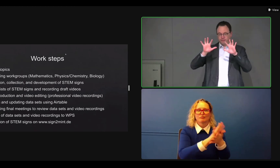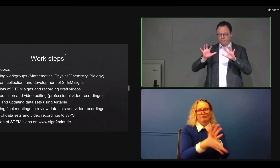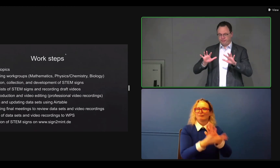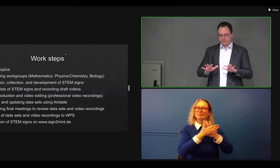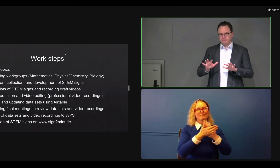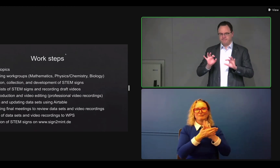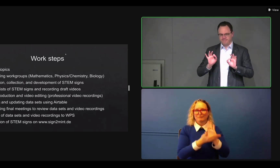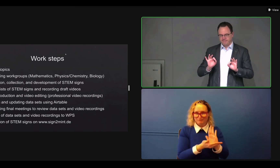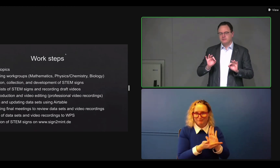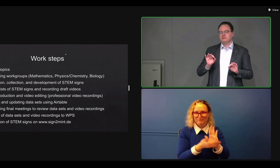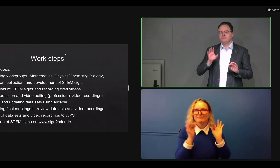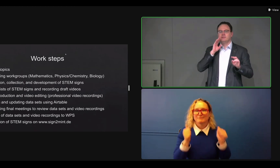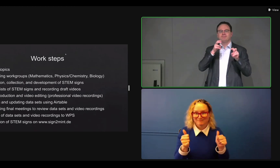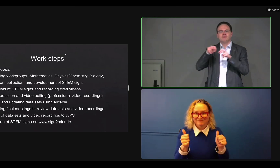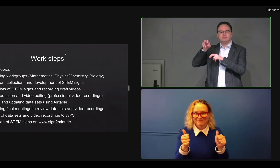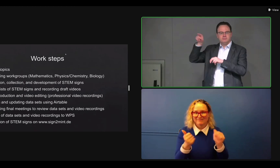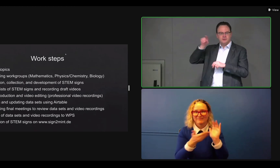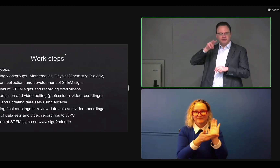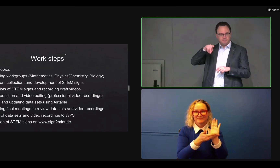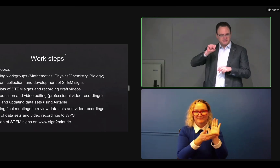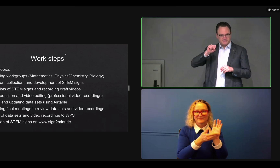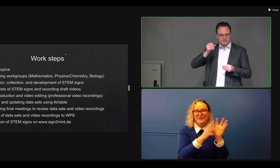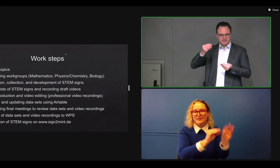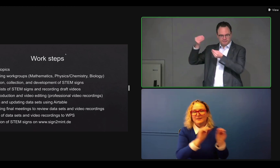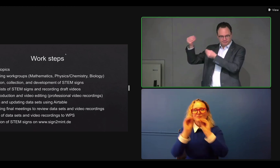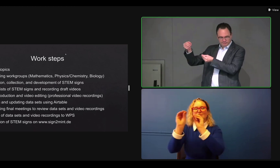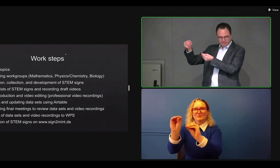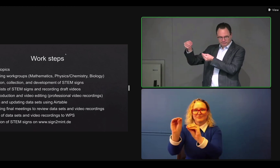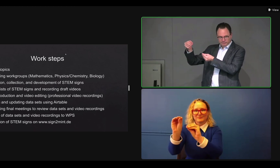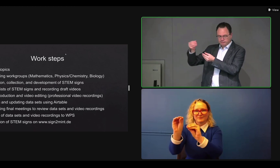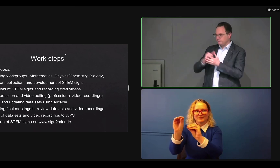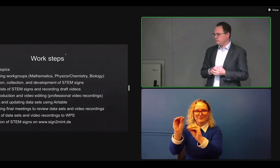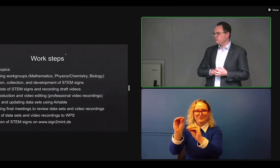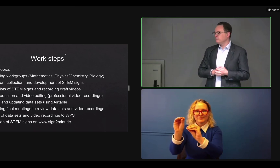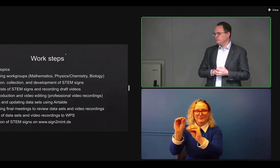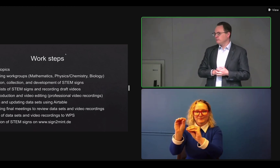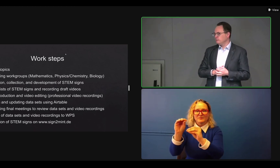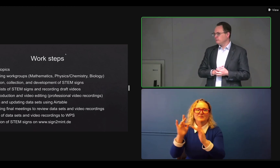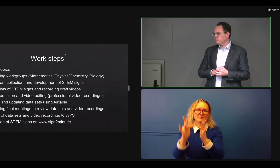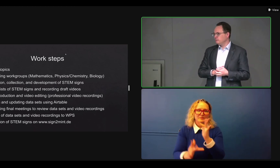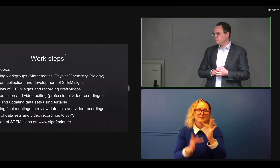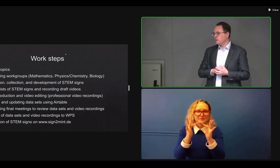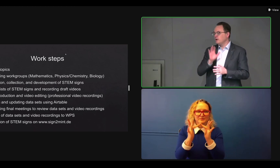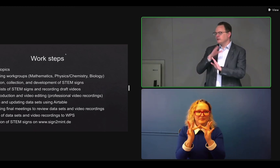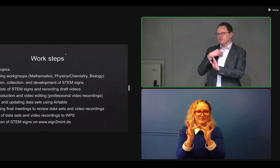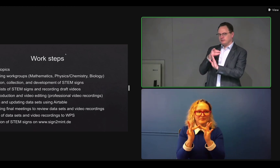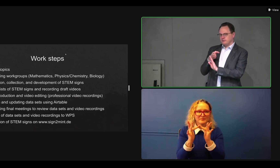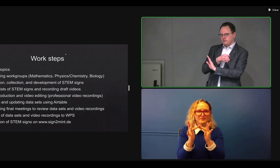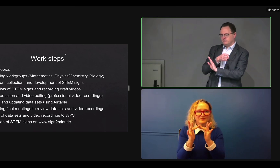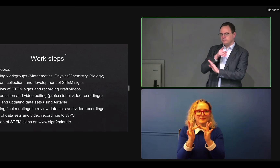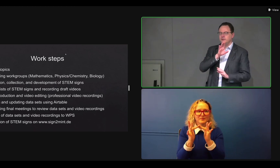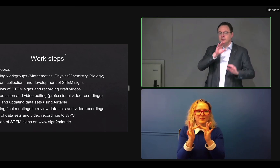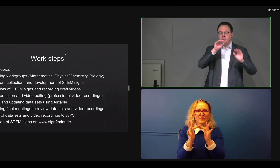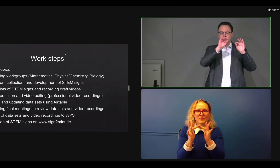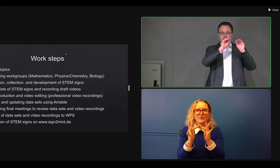documented effectively, that we could create videos, and that the process allowed for a smooth transition to WPS and ultimately getting these